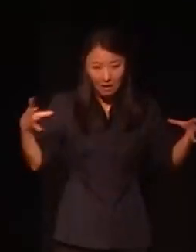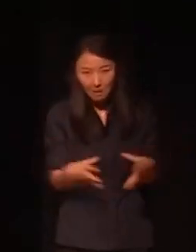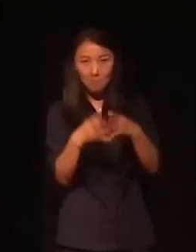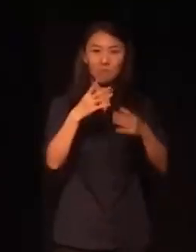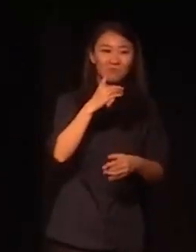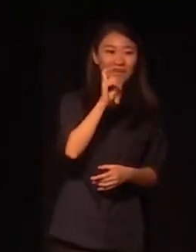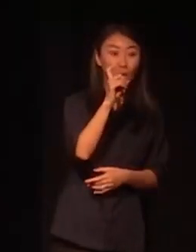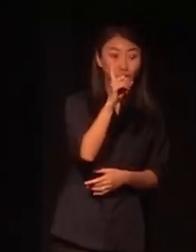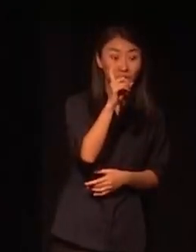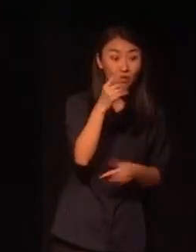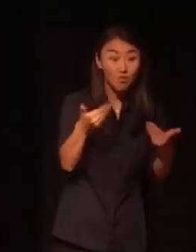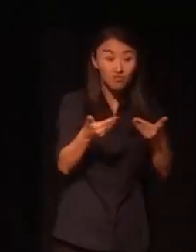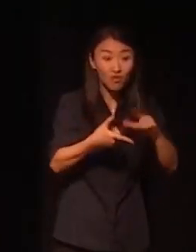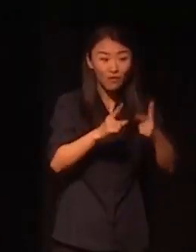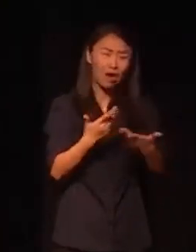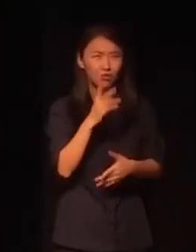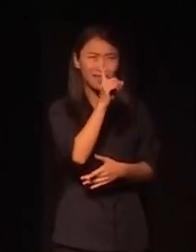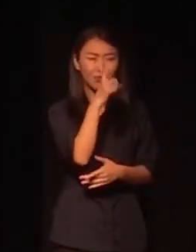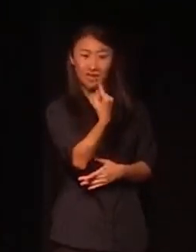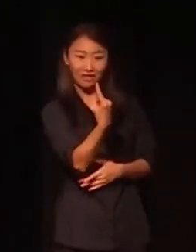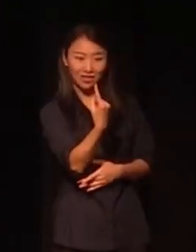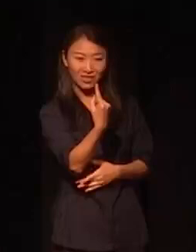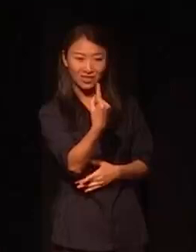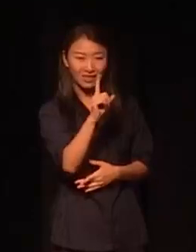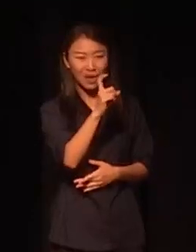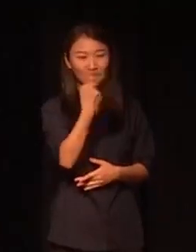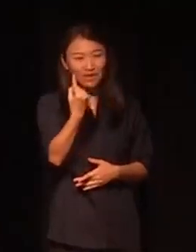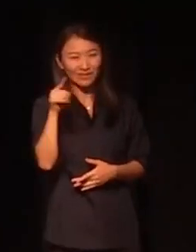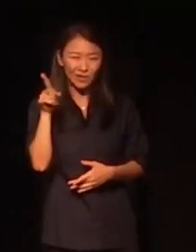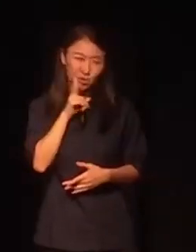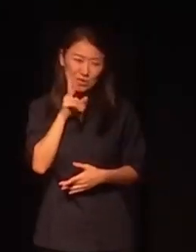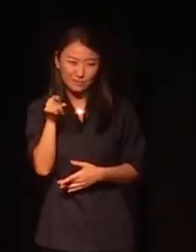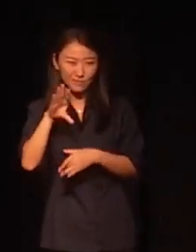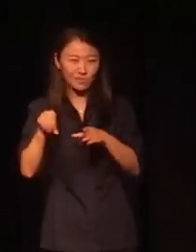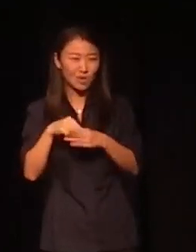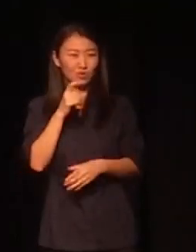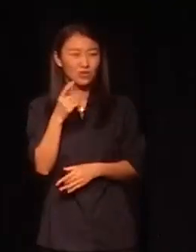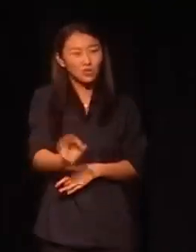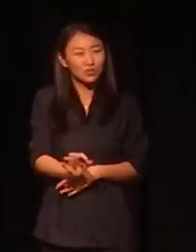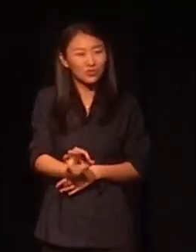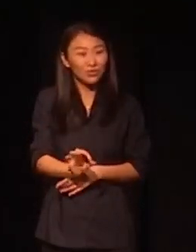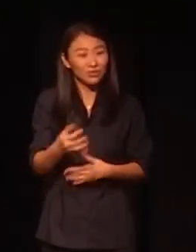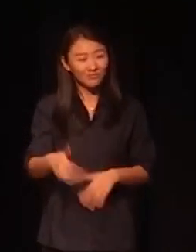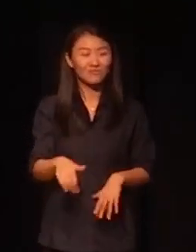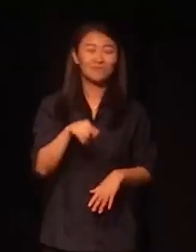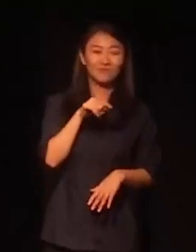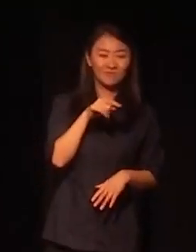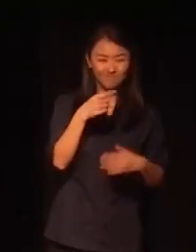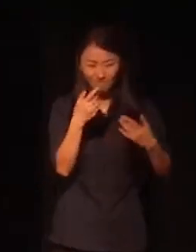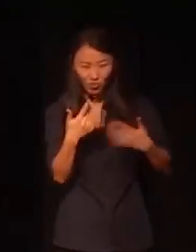cooking methods, or even 91. One was removed for some reason. And then we can't sort